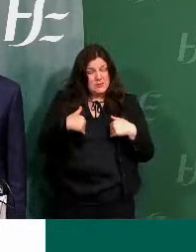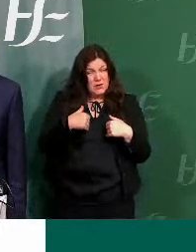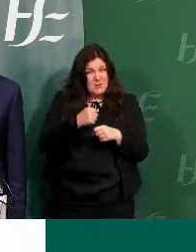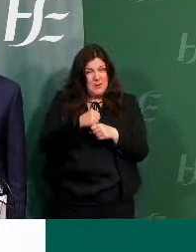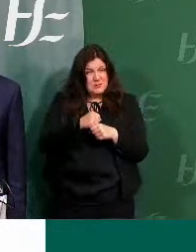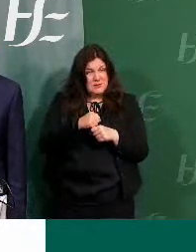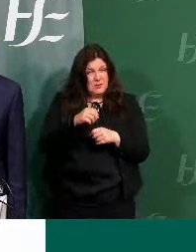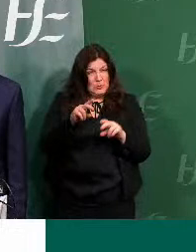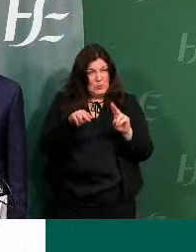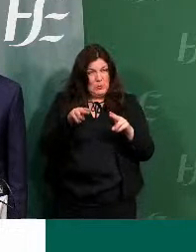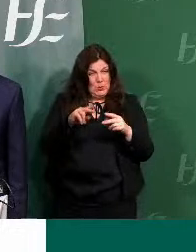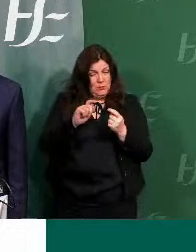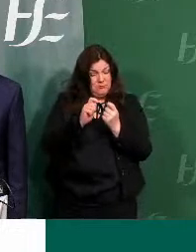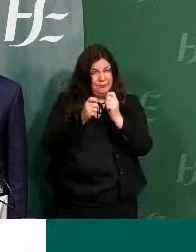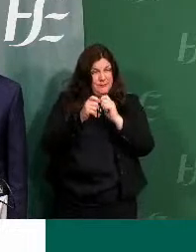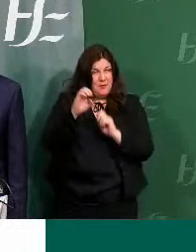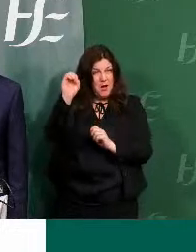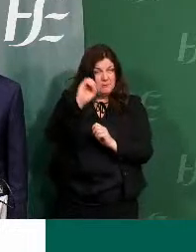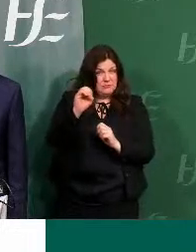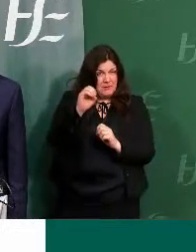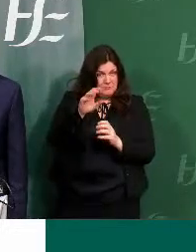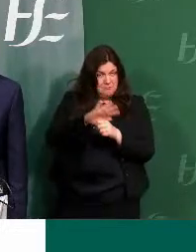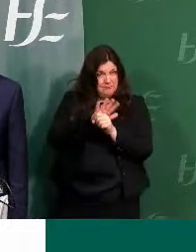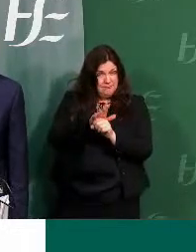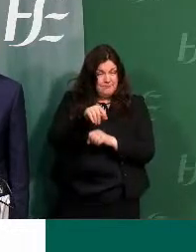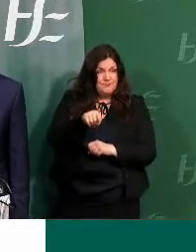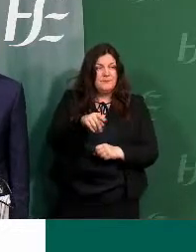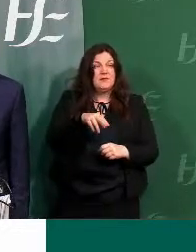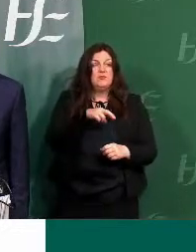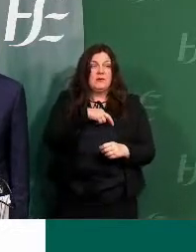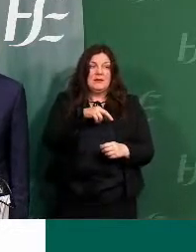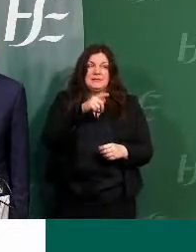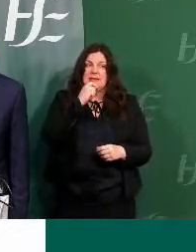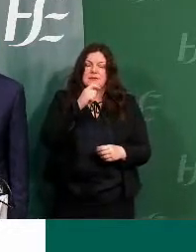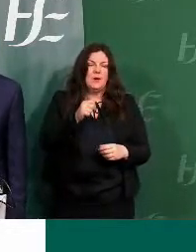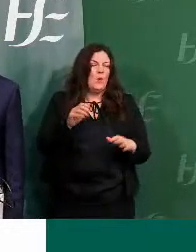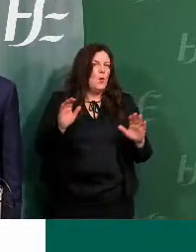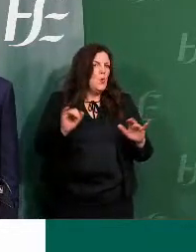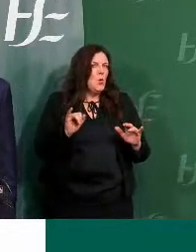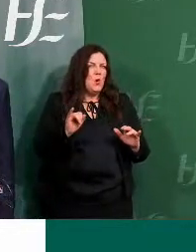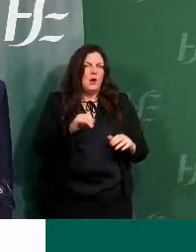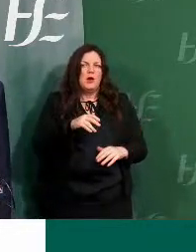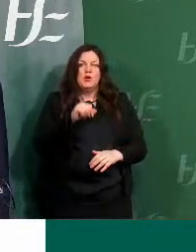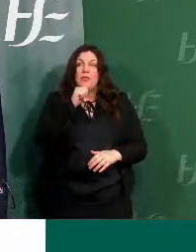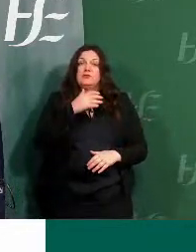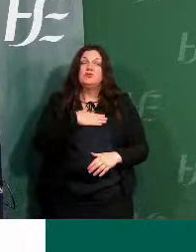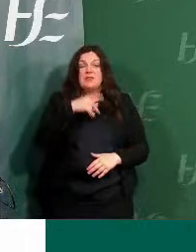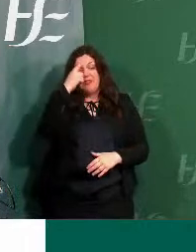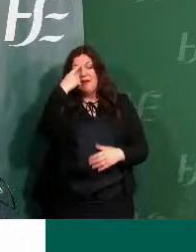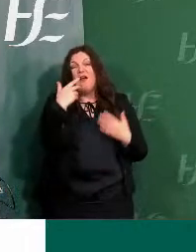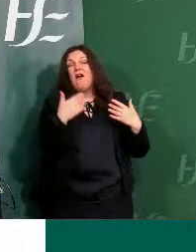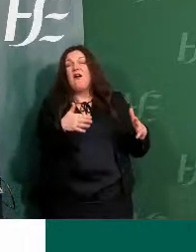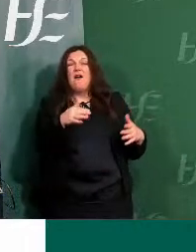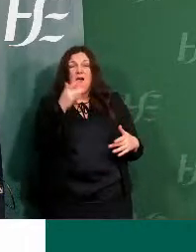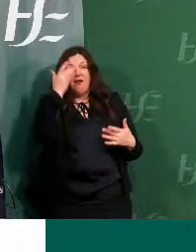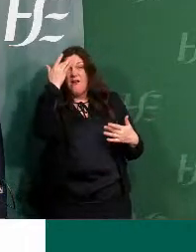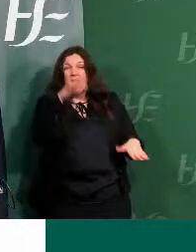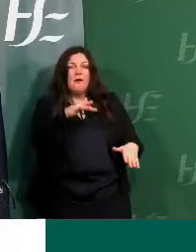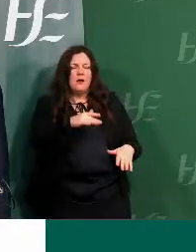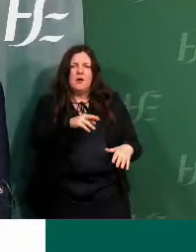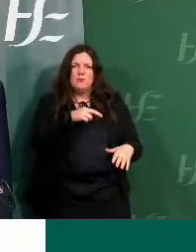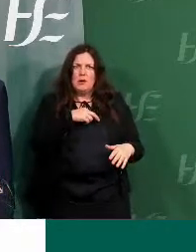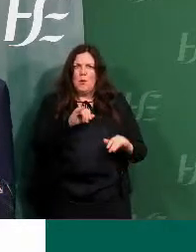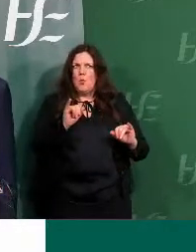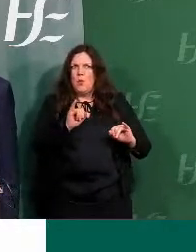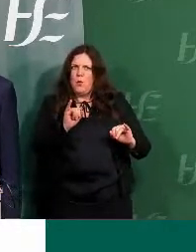dismissing it as mild. Surely we've learned by now to underestimate this virus at our peril. Even if Omicron does cause less severe disease, the numbers of